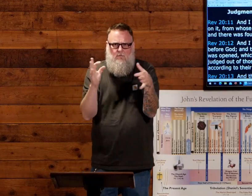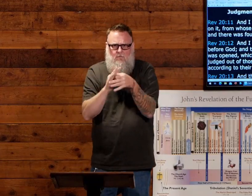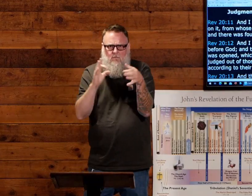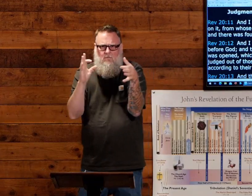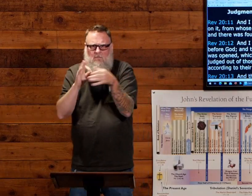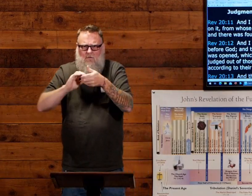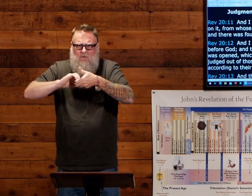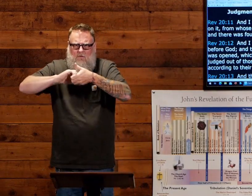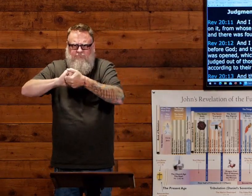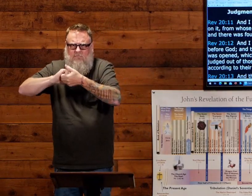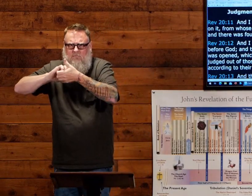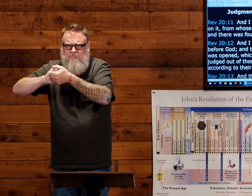us